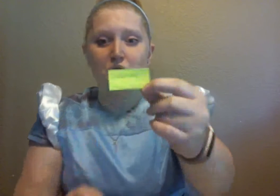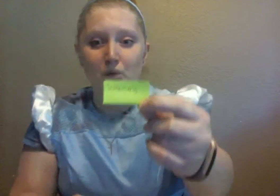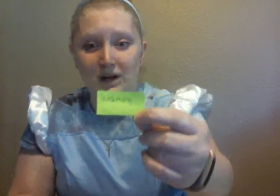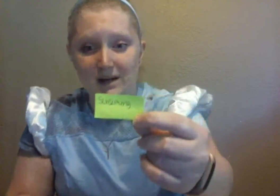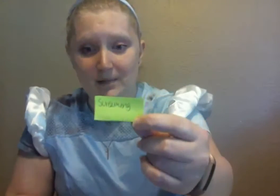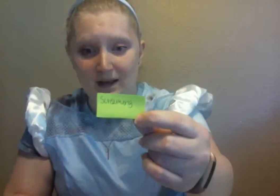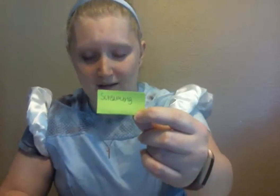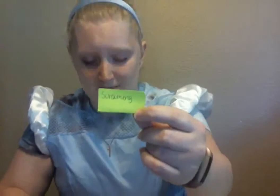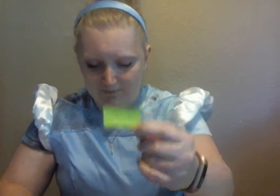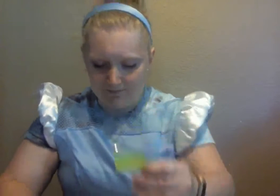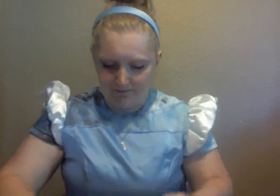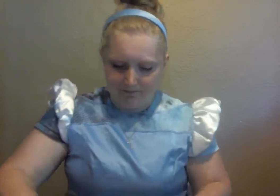screaming.